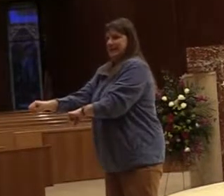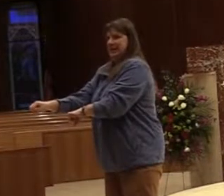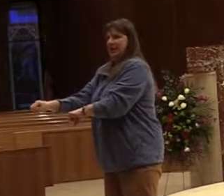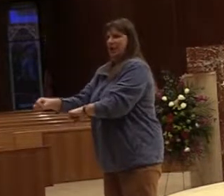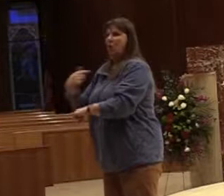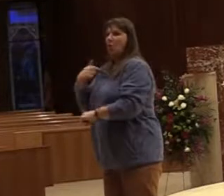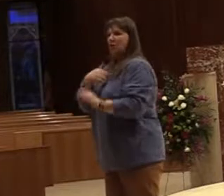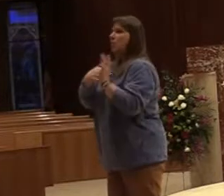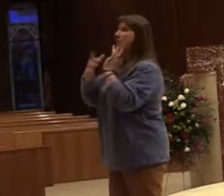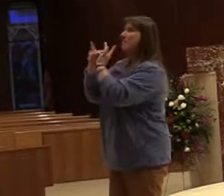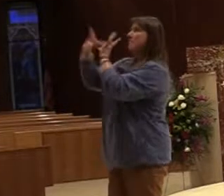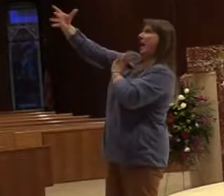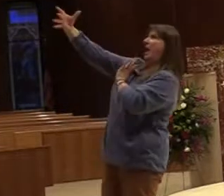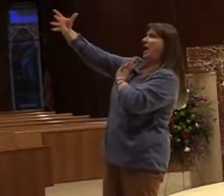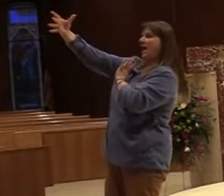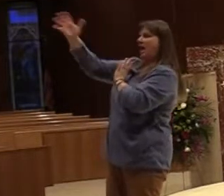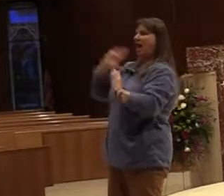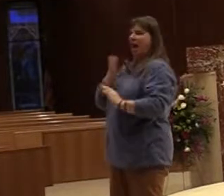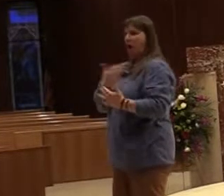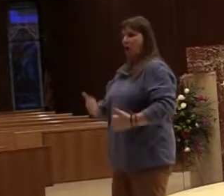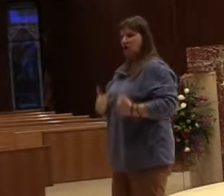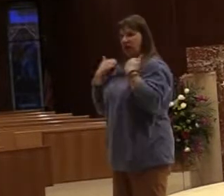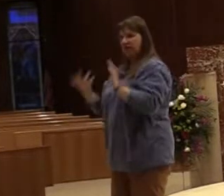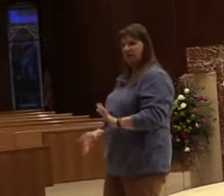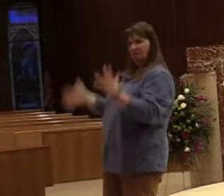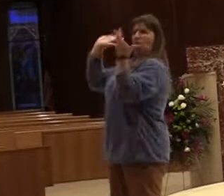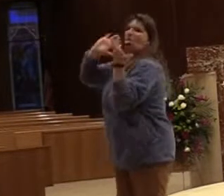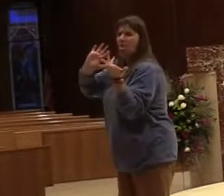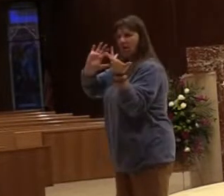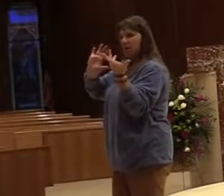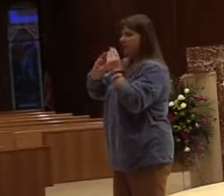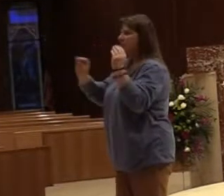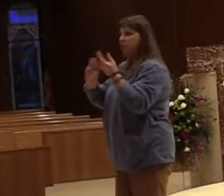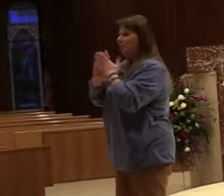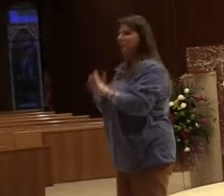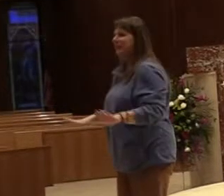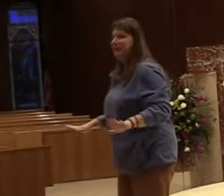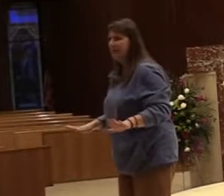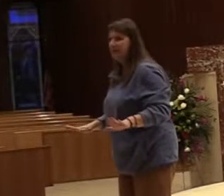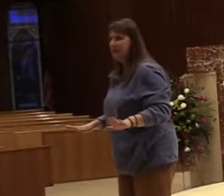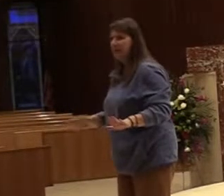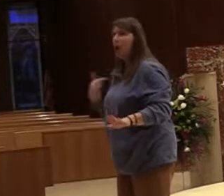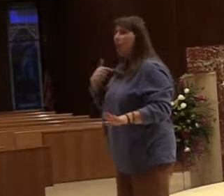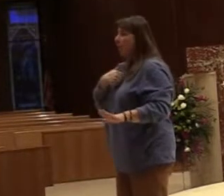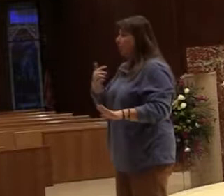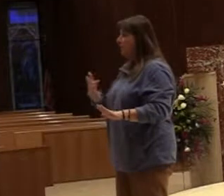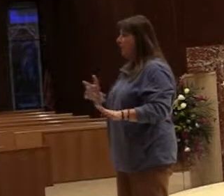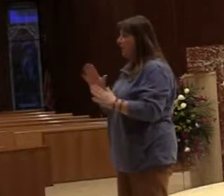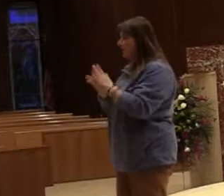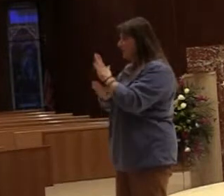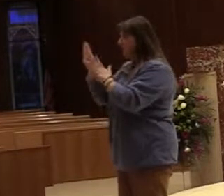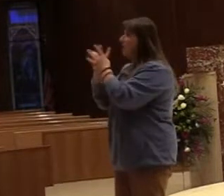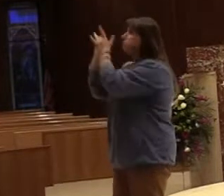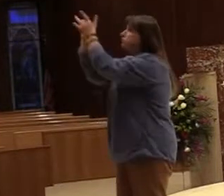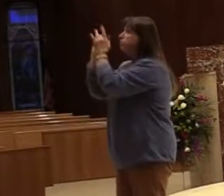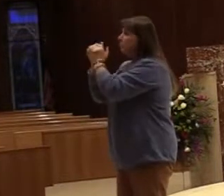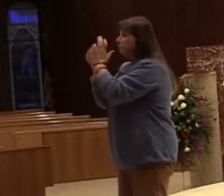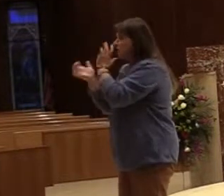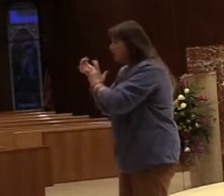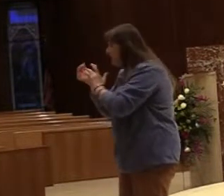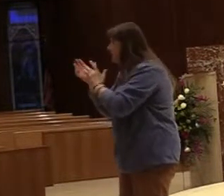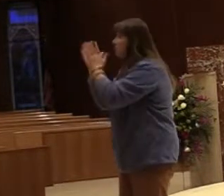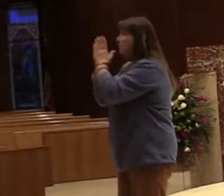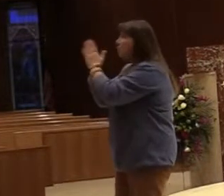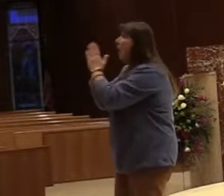peace. So Jesus weeping in this time is really for the Jewish people. This is also another triggering event for the